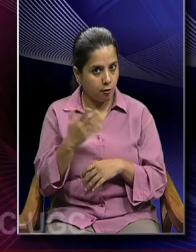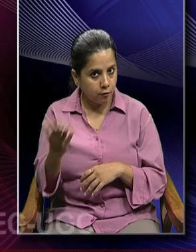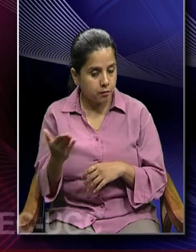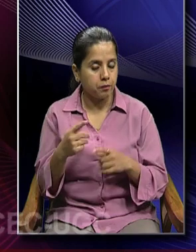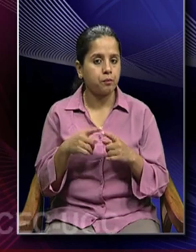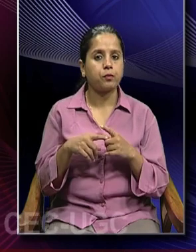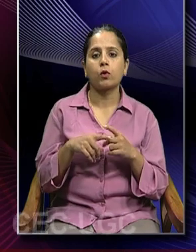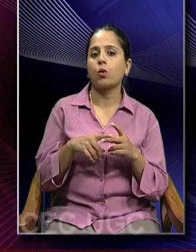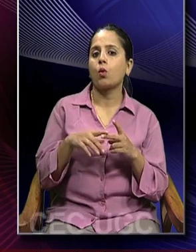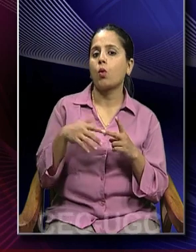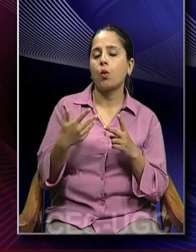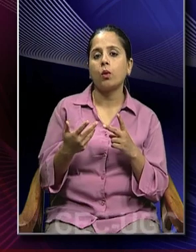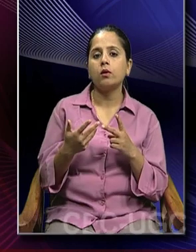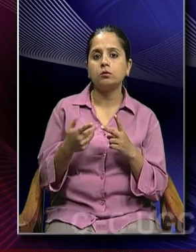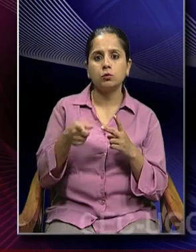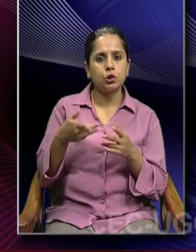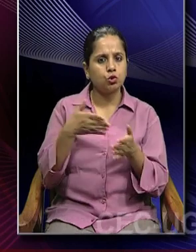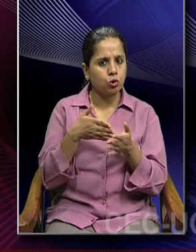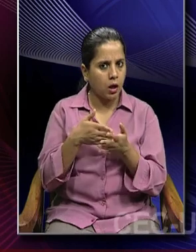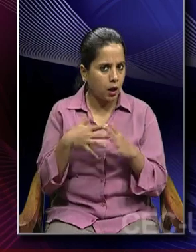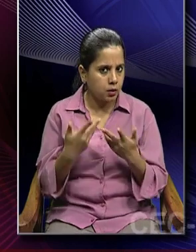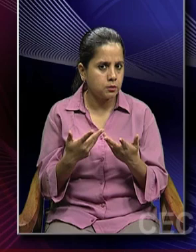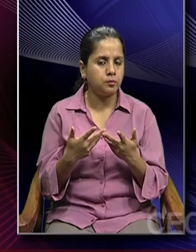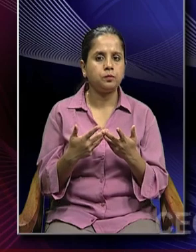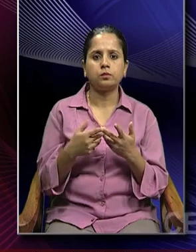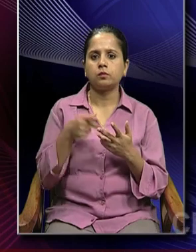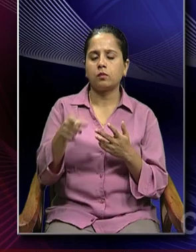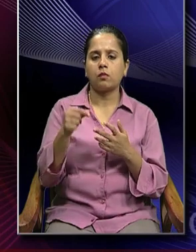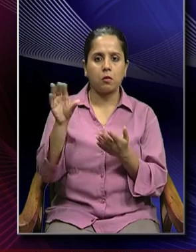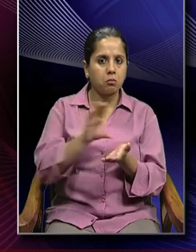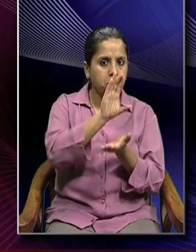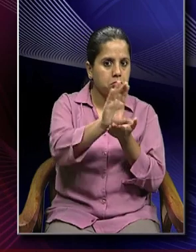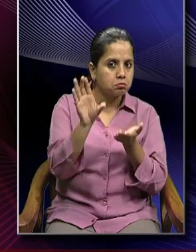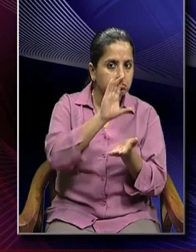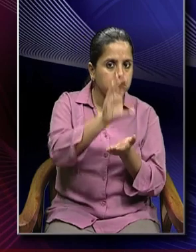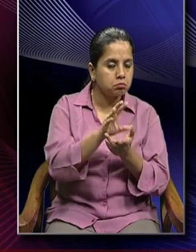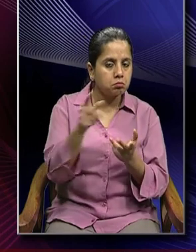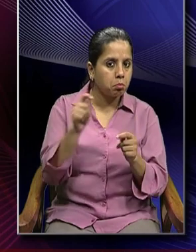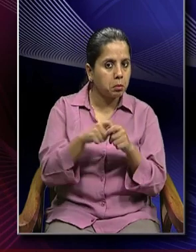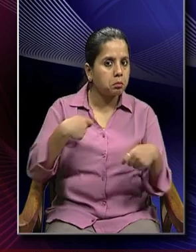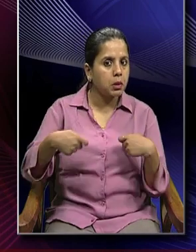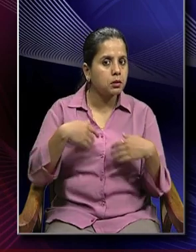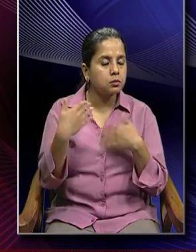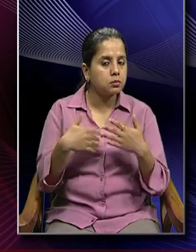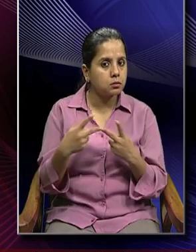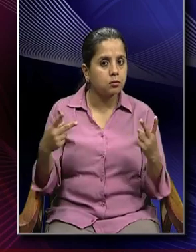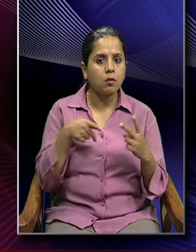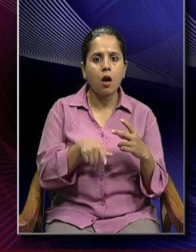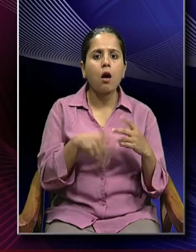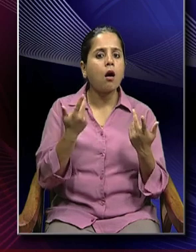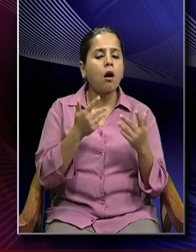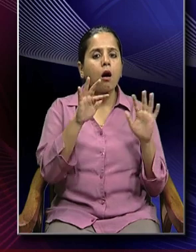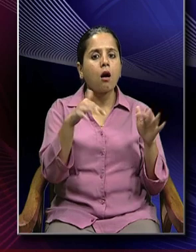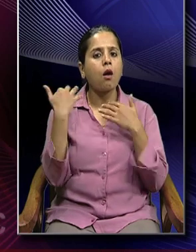of its challenges, in terms of its capital investment. So, what are the points of attractions